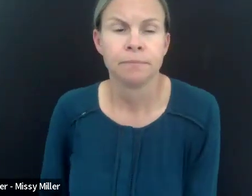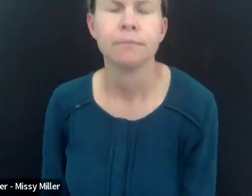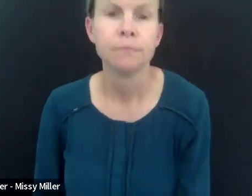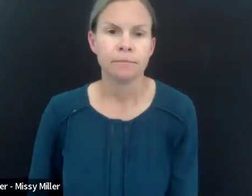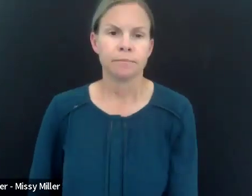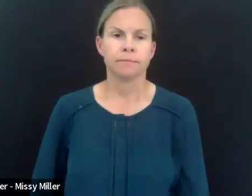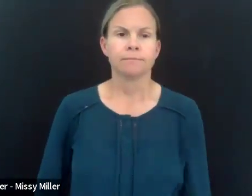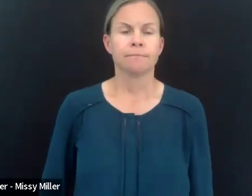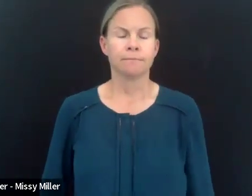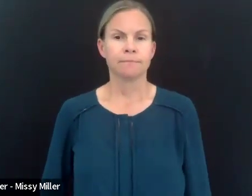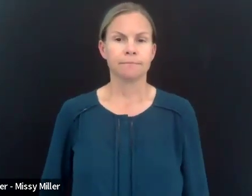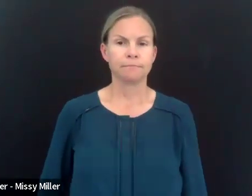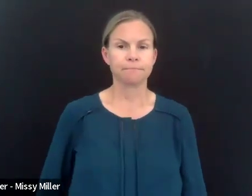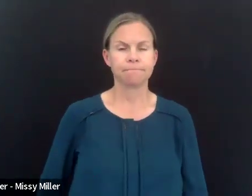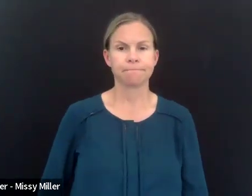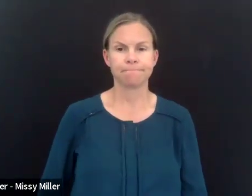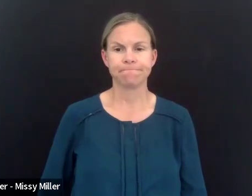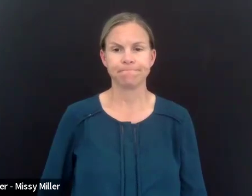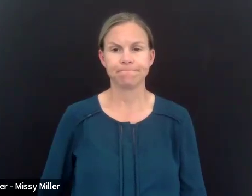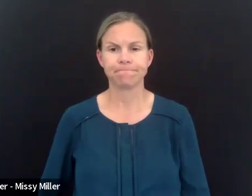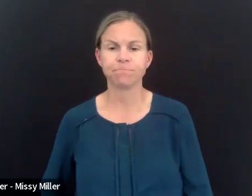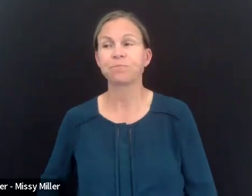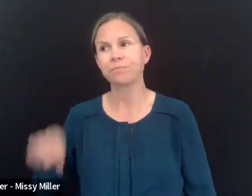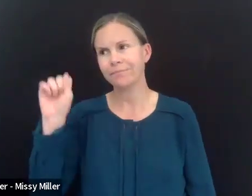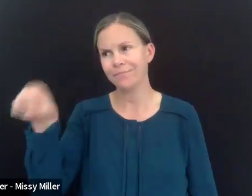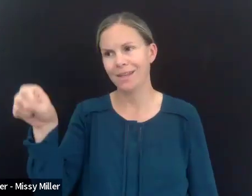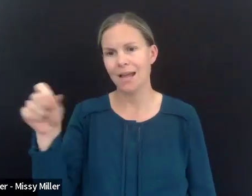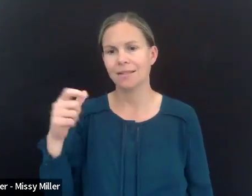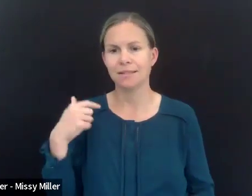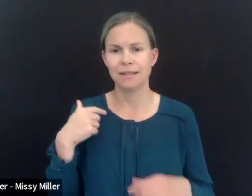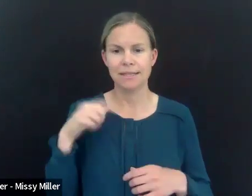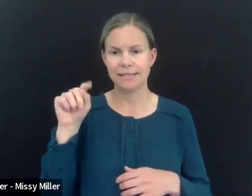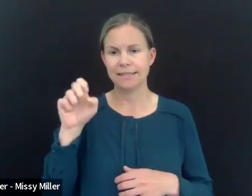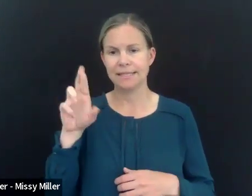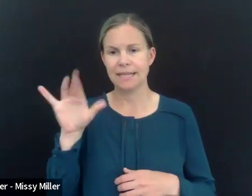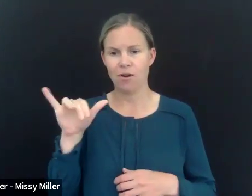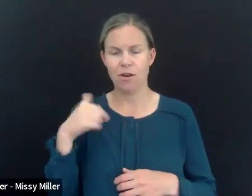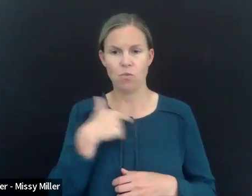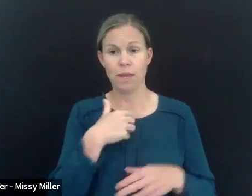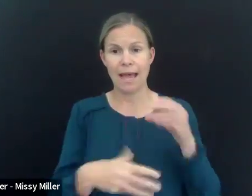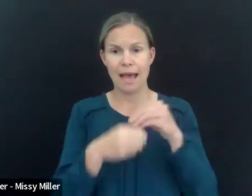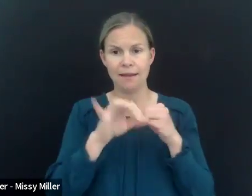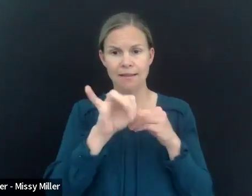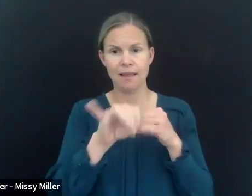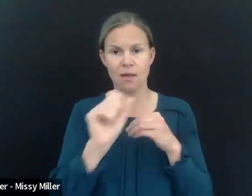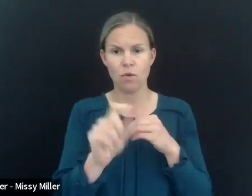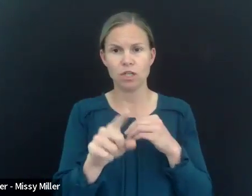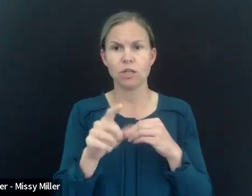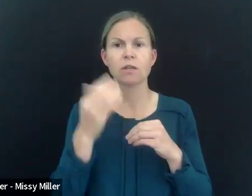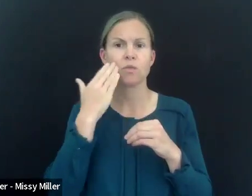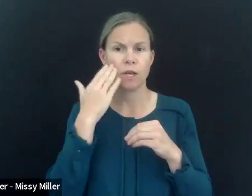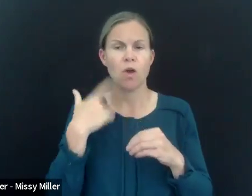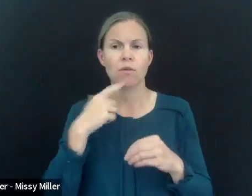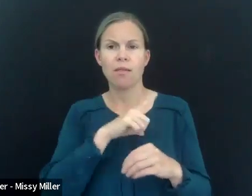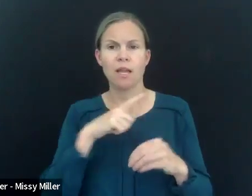Absolutely. And we love that question, Terry, because we know we can make change at the legislative session. We know we can do administrative rulemaking, but that